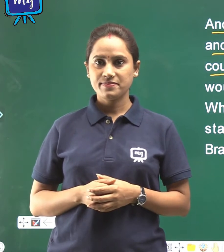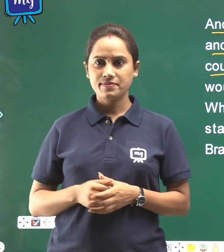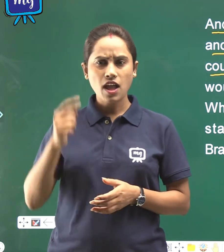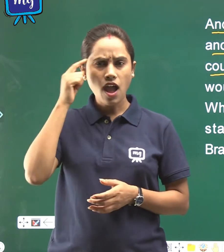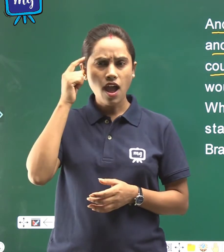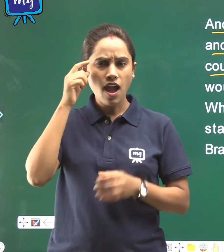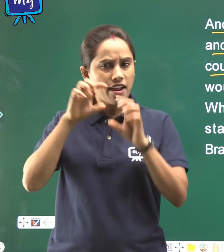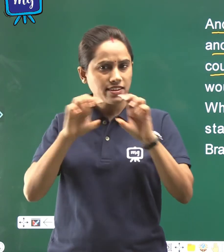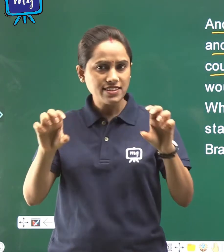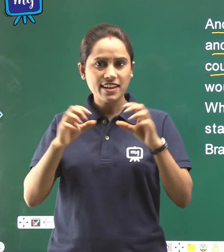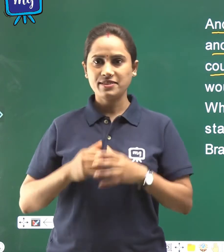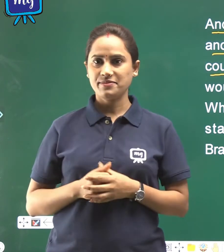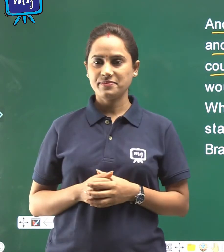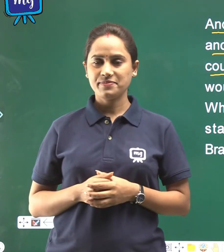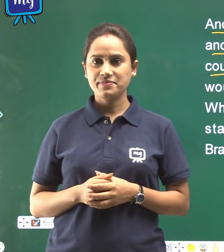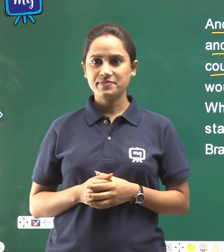understand